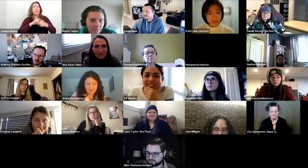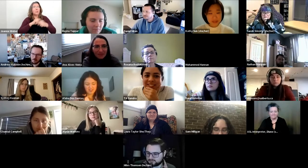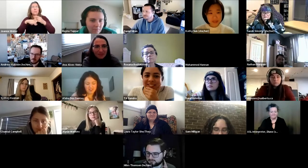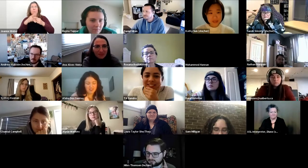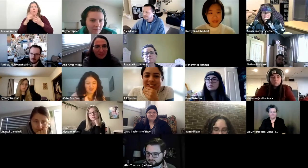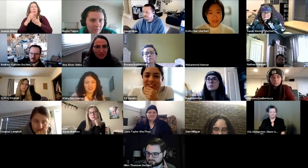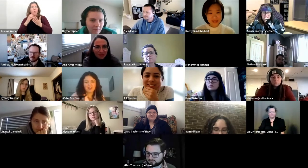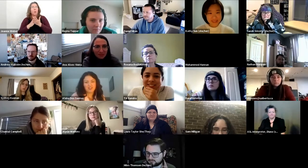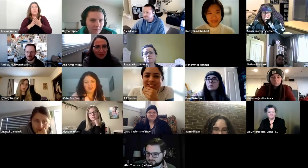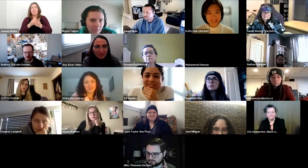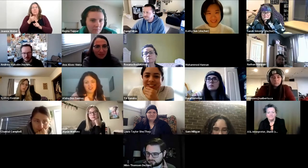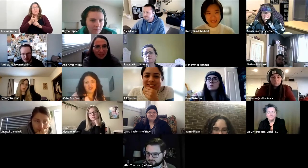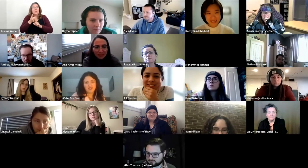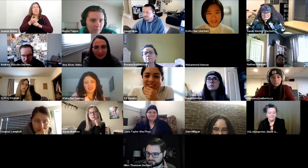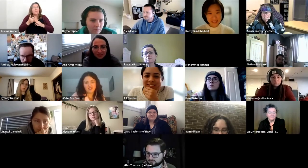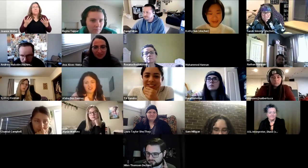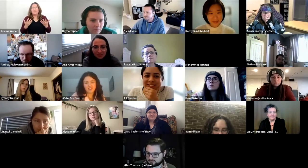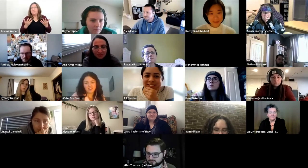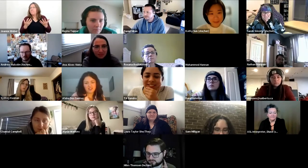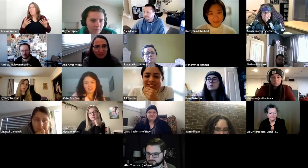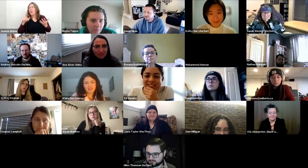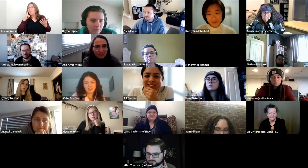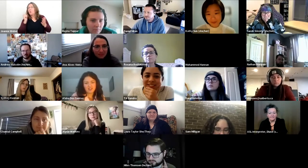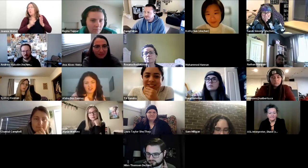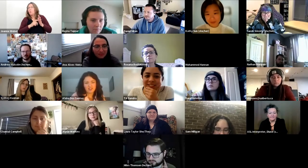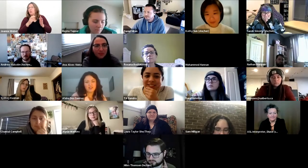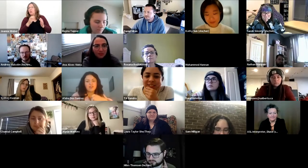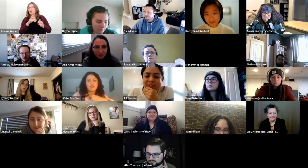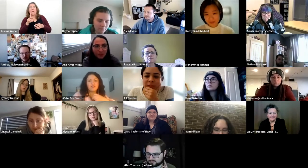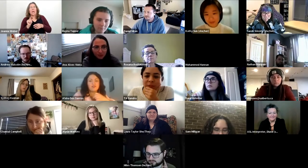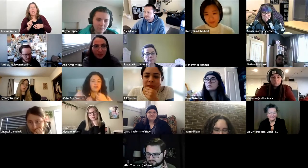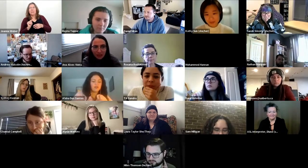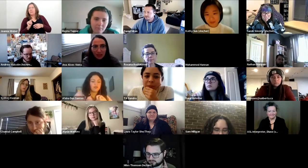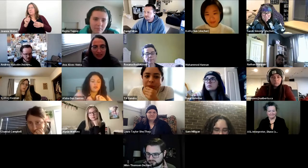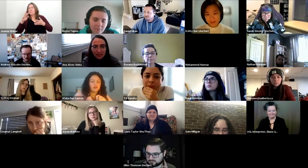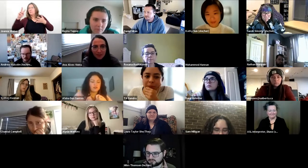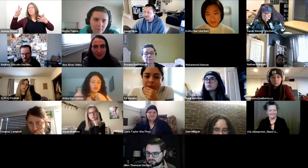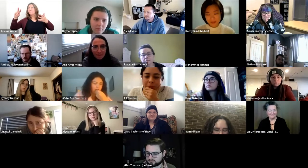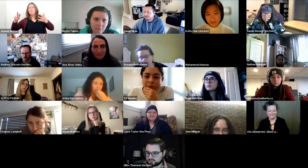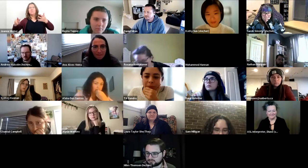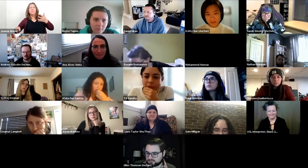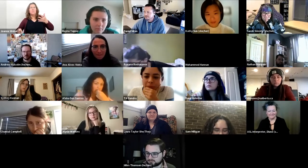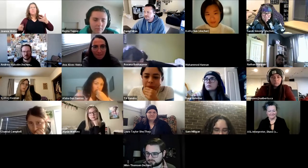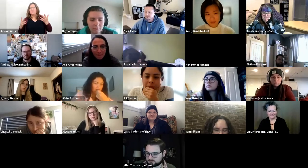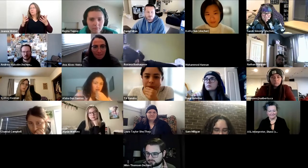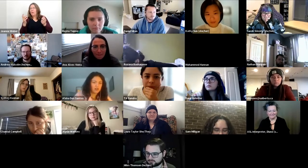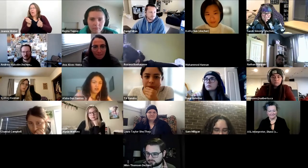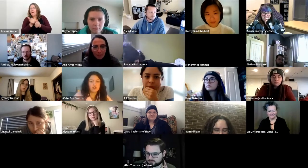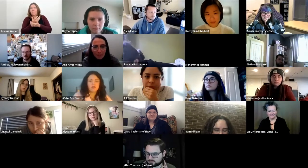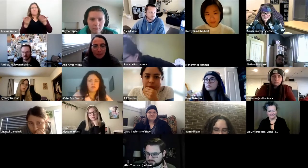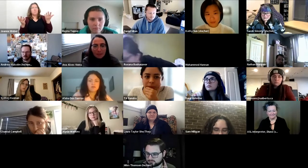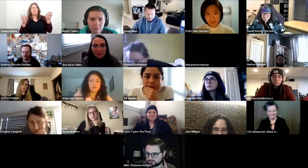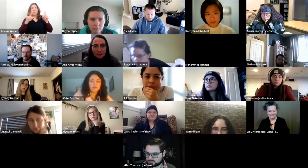Yes. Okay, so do we have any questions about what was just